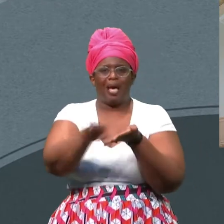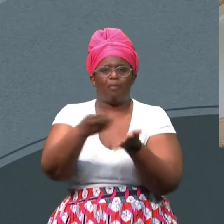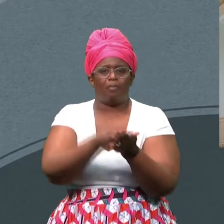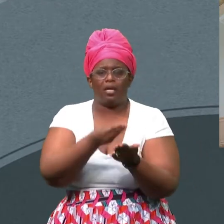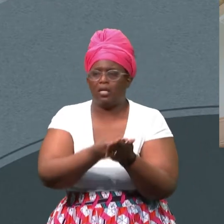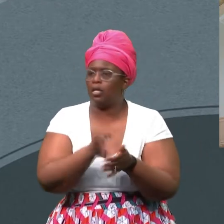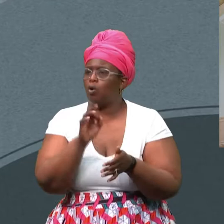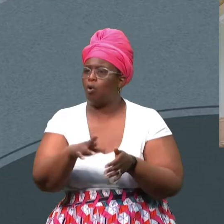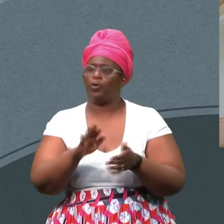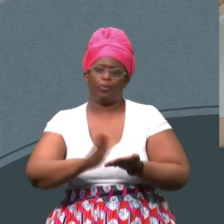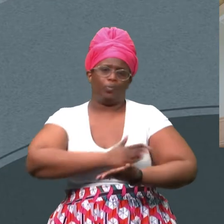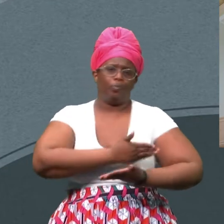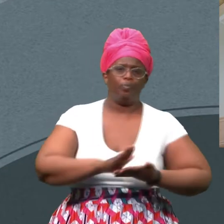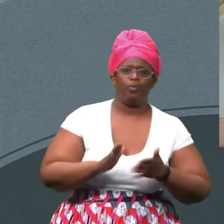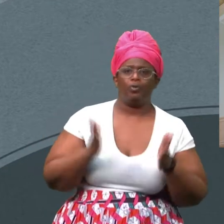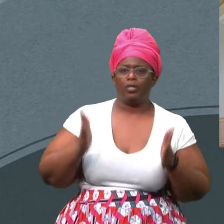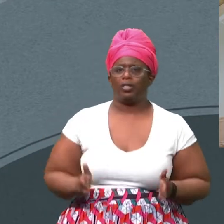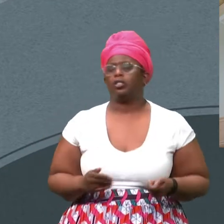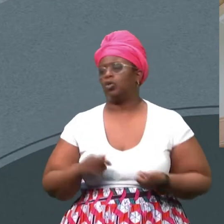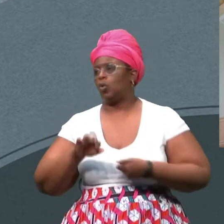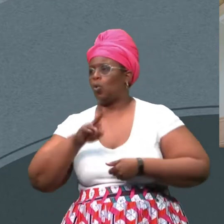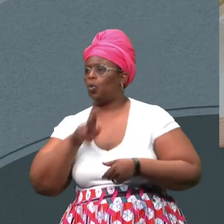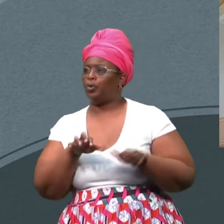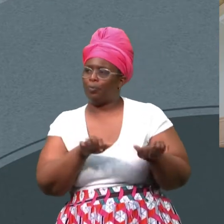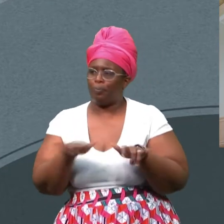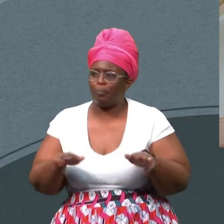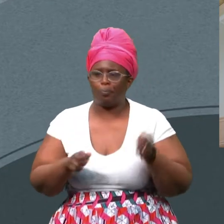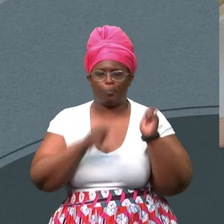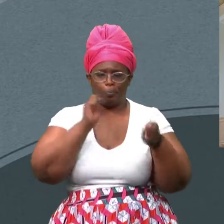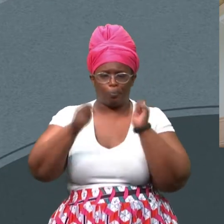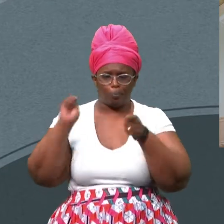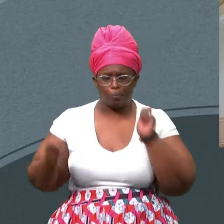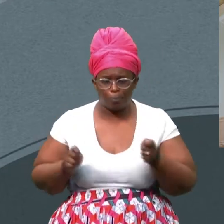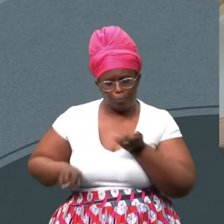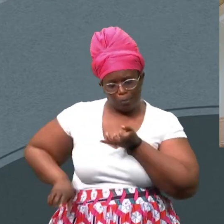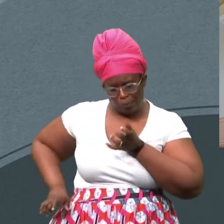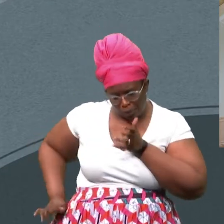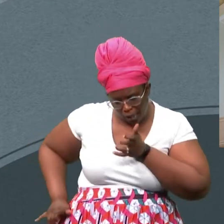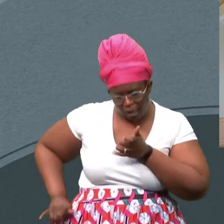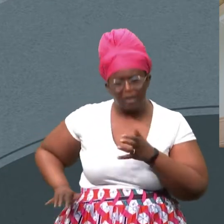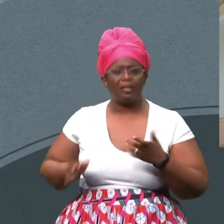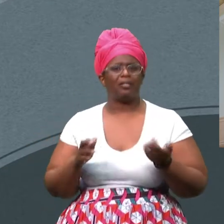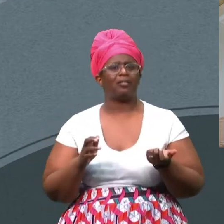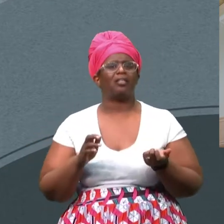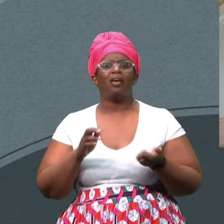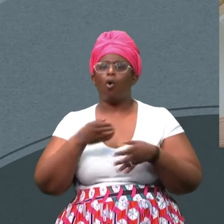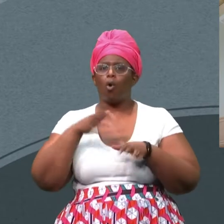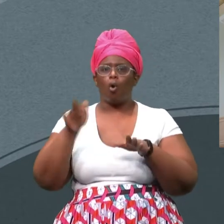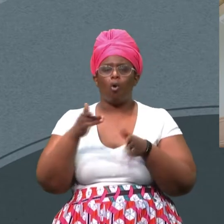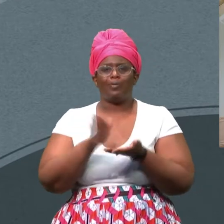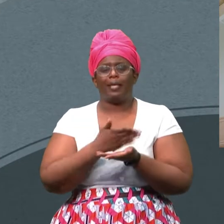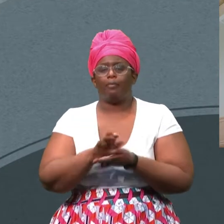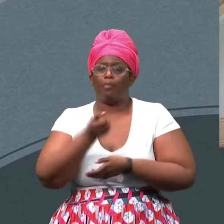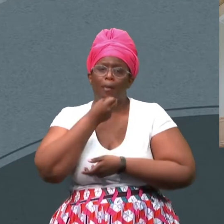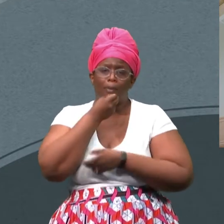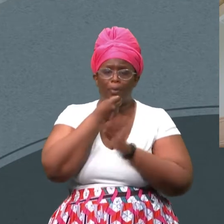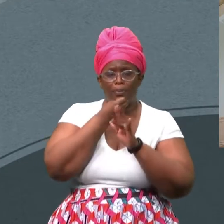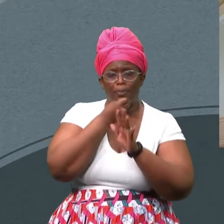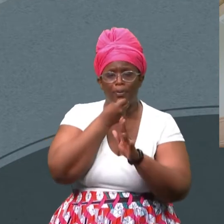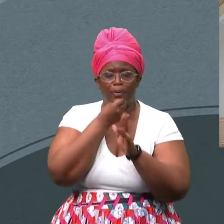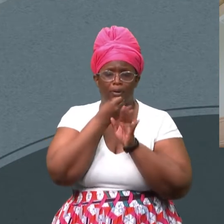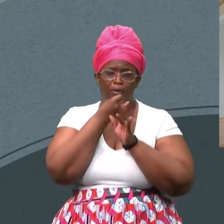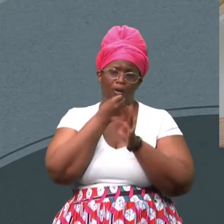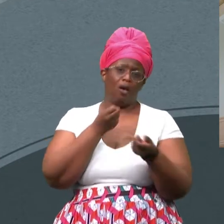or if you're playing a trumpet or a sax or keys. It's no different than if you're holding a microphone to sing praise and worship. It